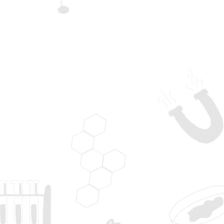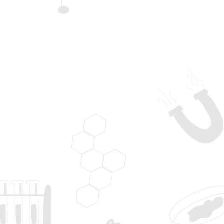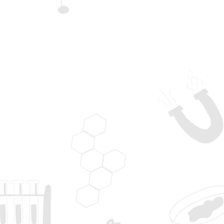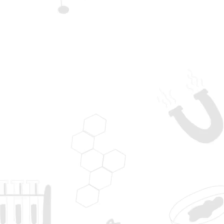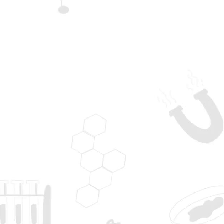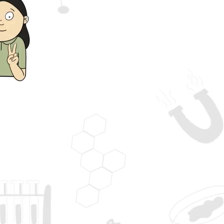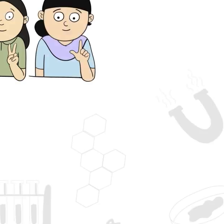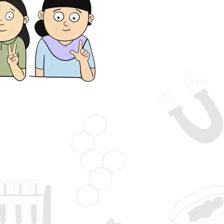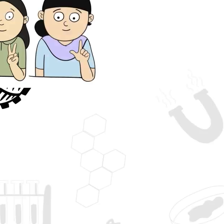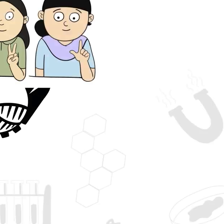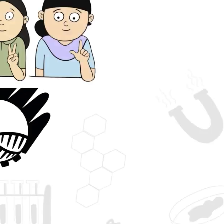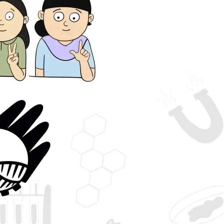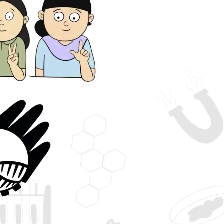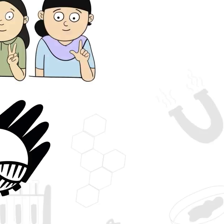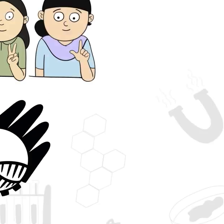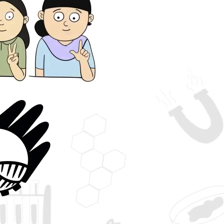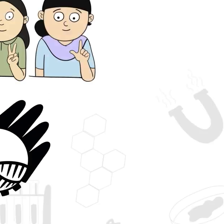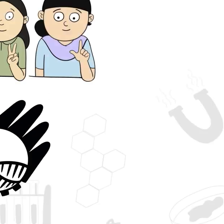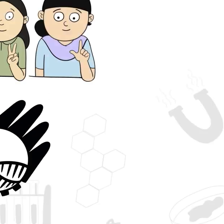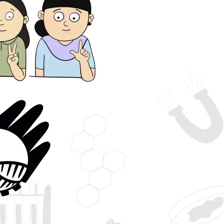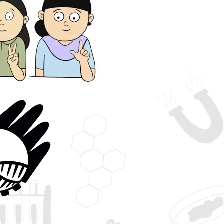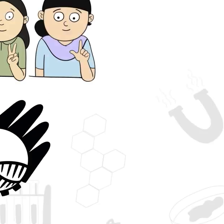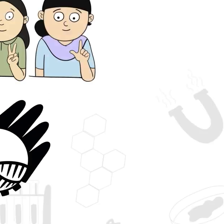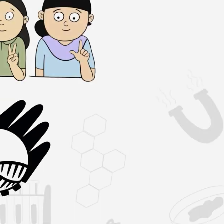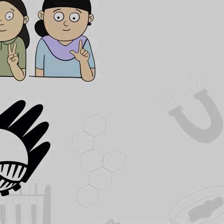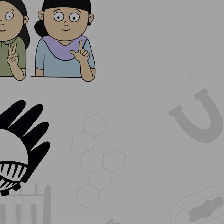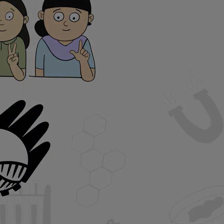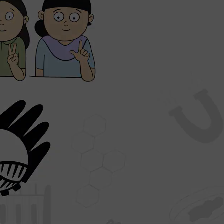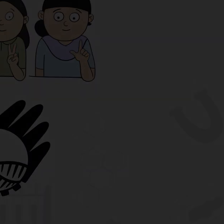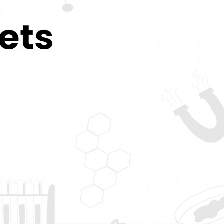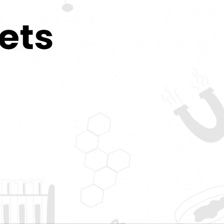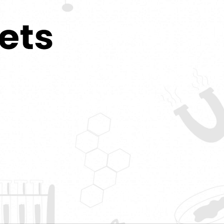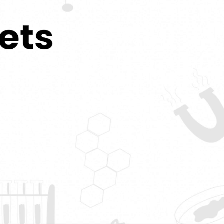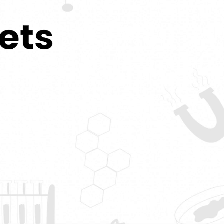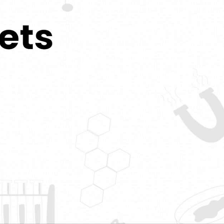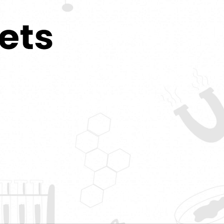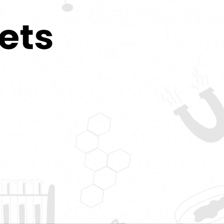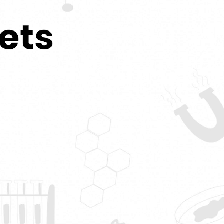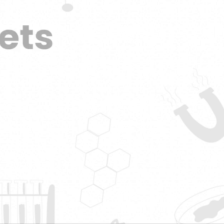Welcome to ISL Enabled Virtual Lab of CSIR.